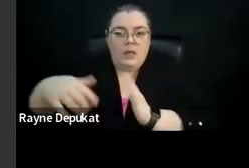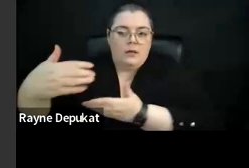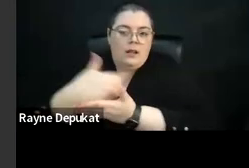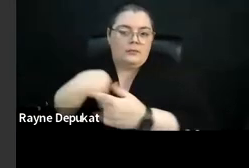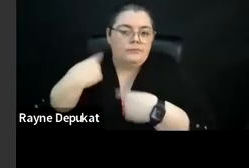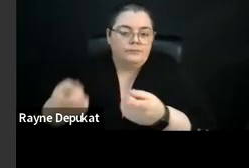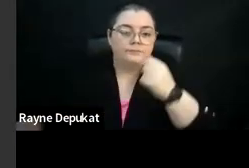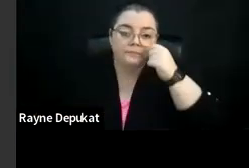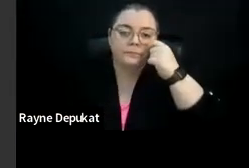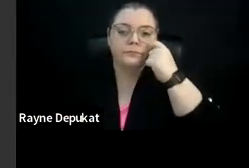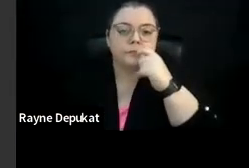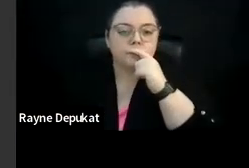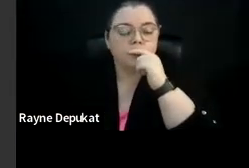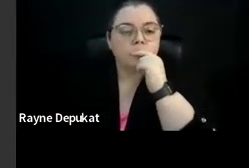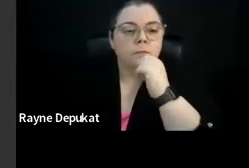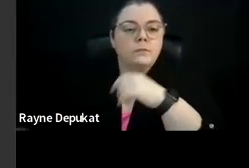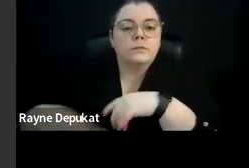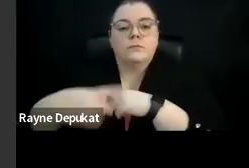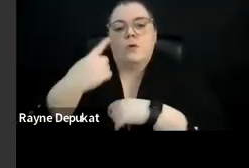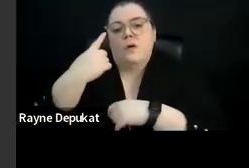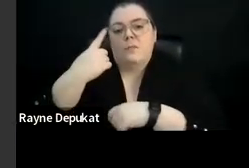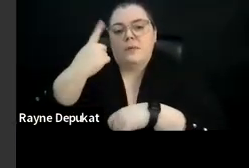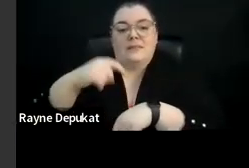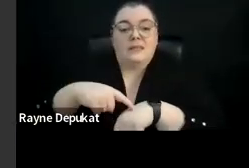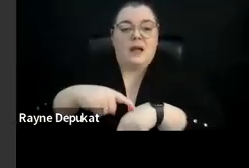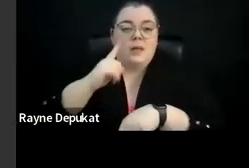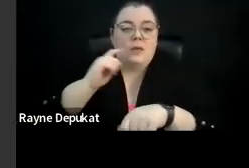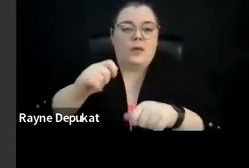have several examples of this in the past.